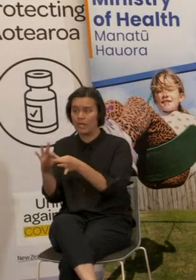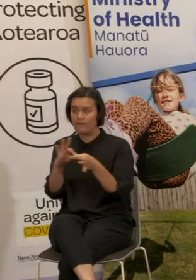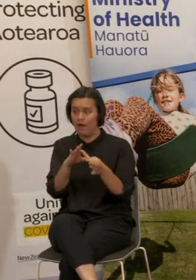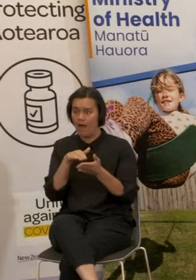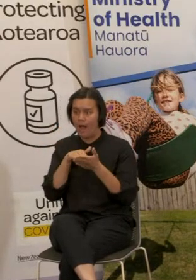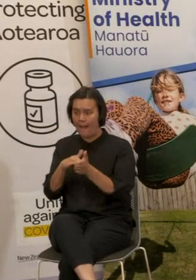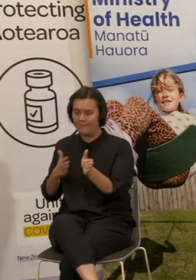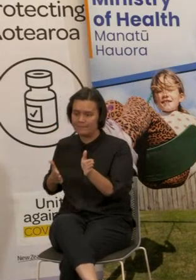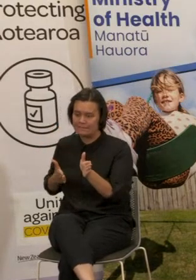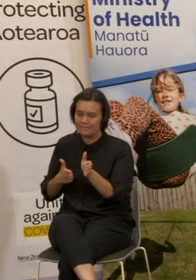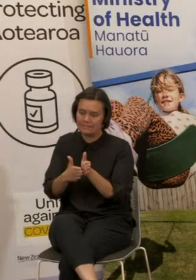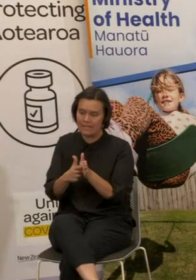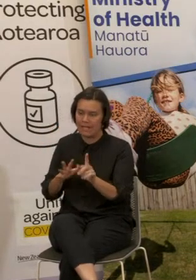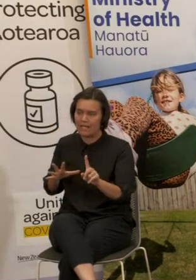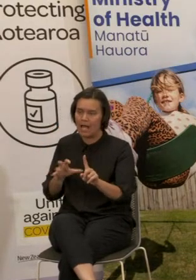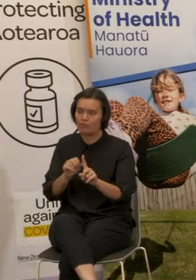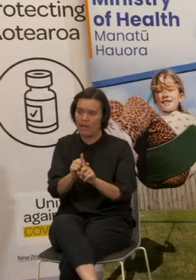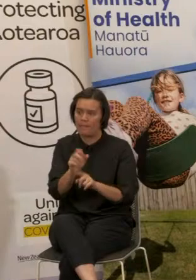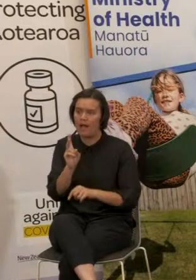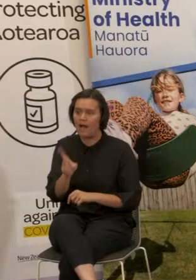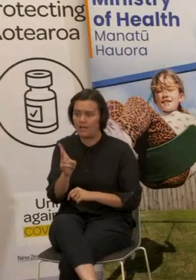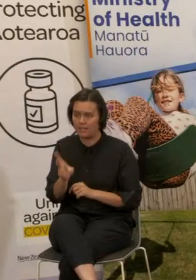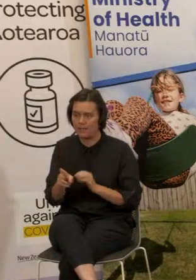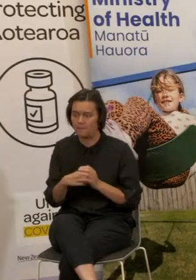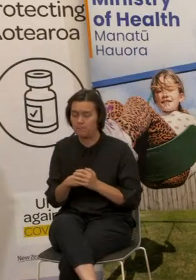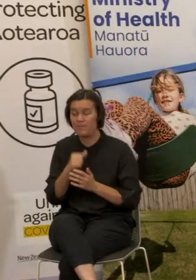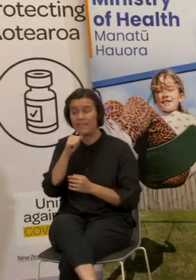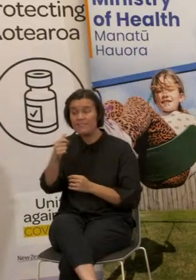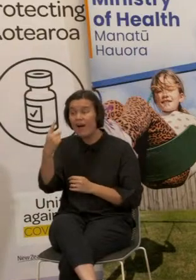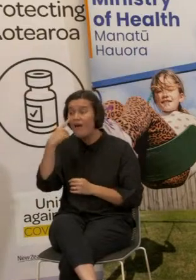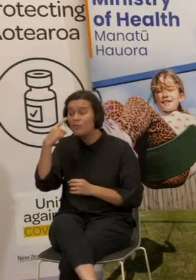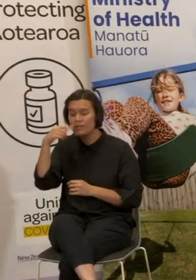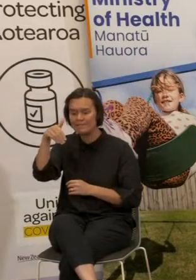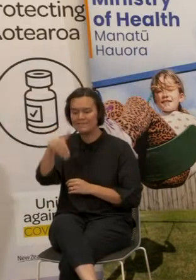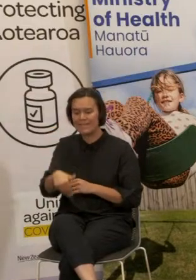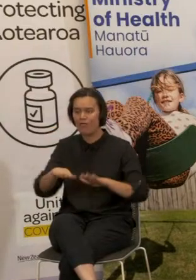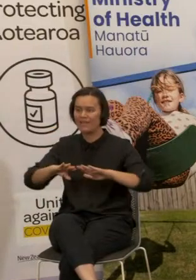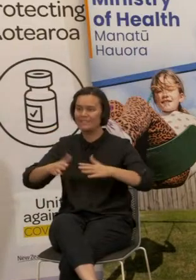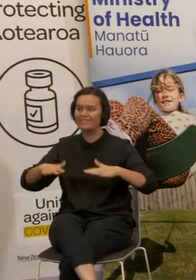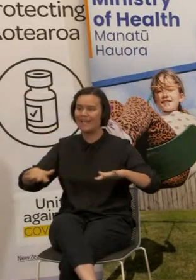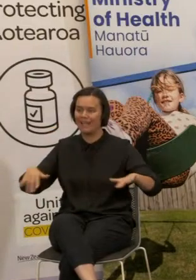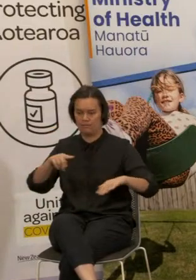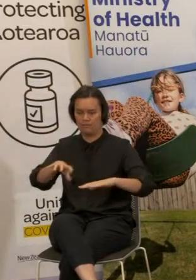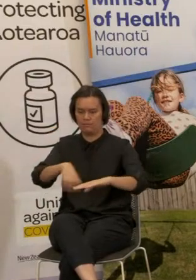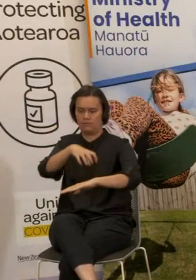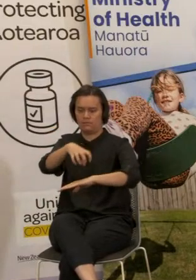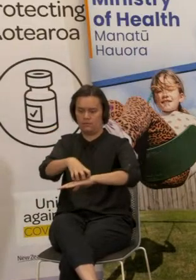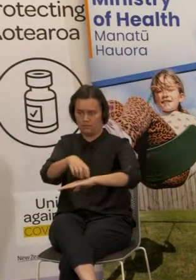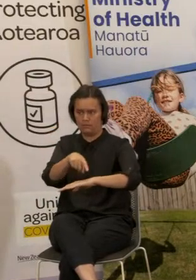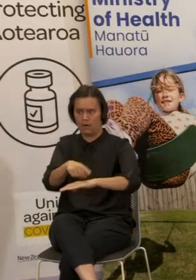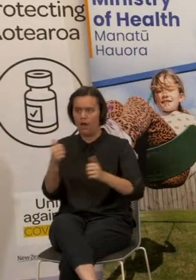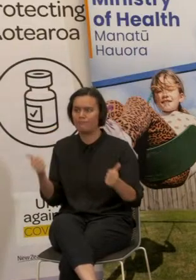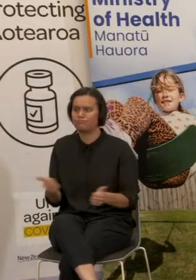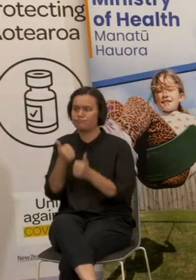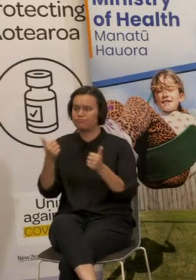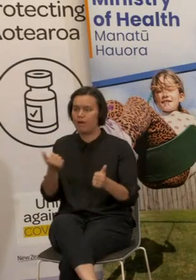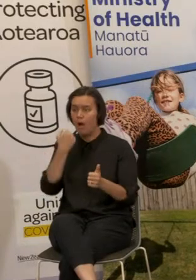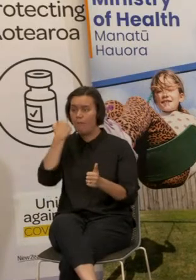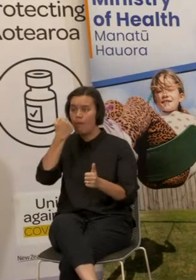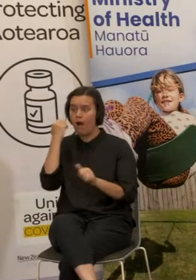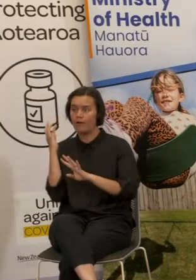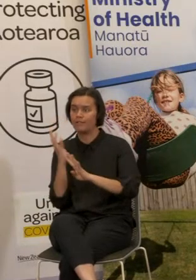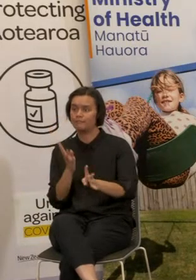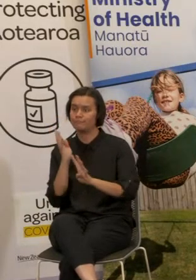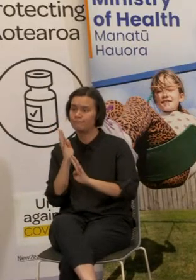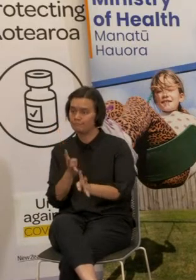at the breakdown of who's tuning up to, for example, South Seas, you'll see there's a high proportion of Māori that are going to that service. There are